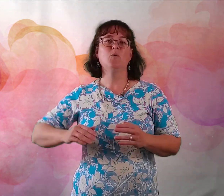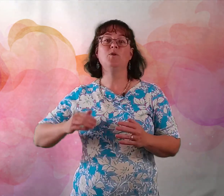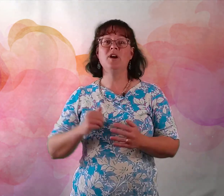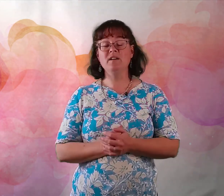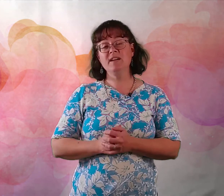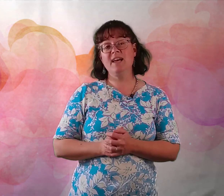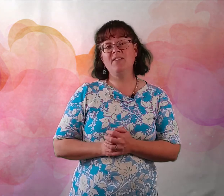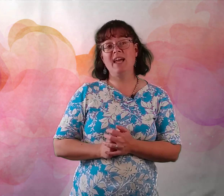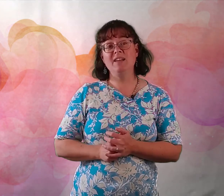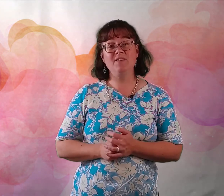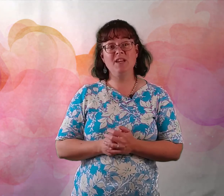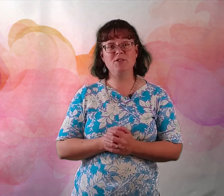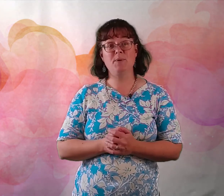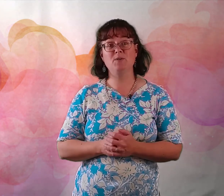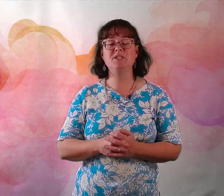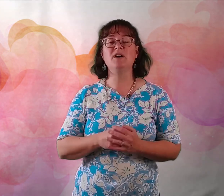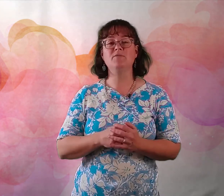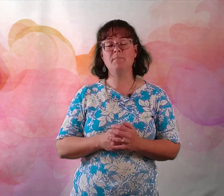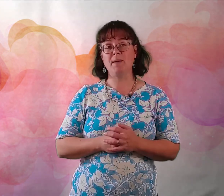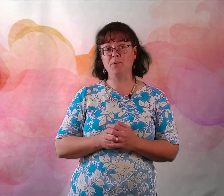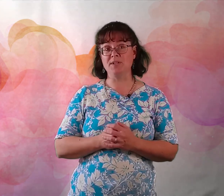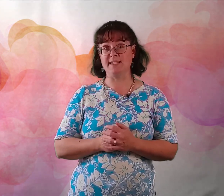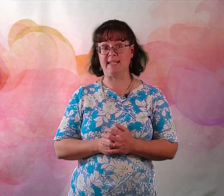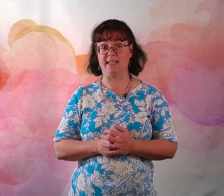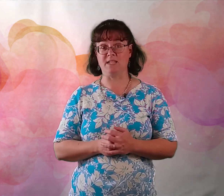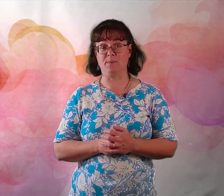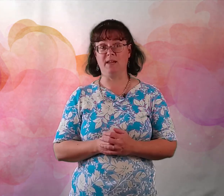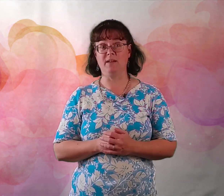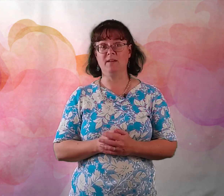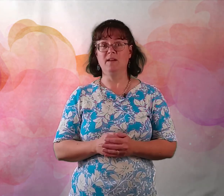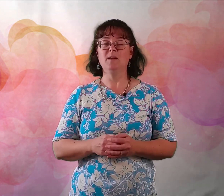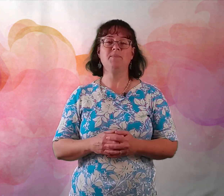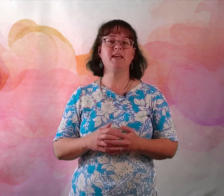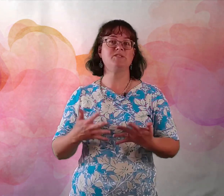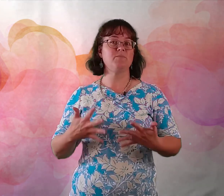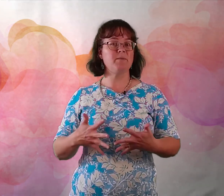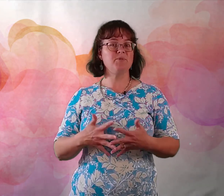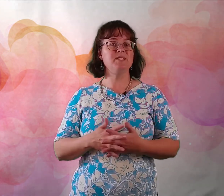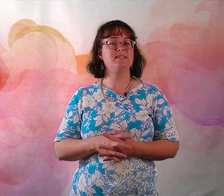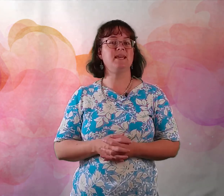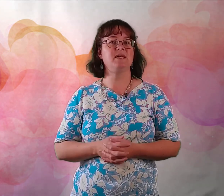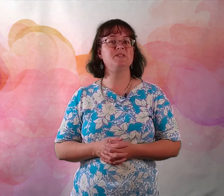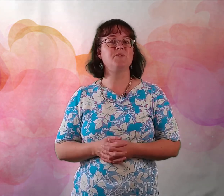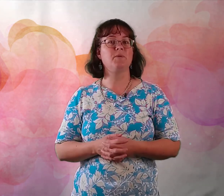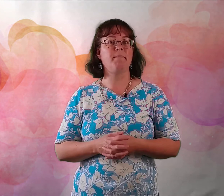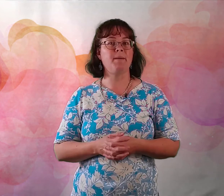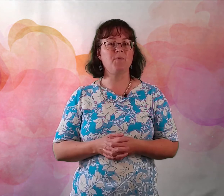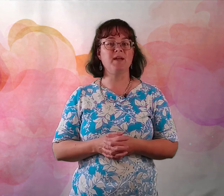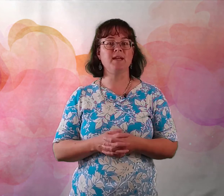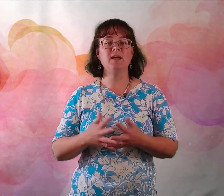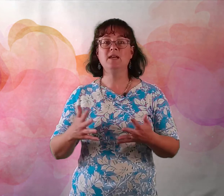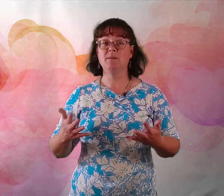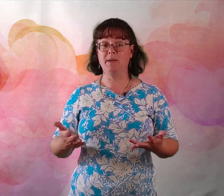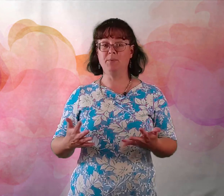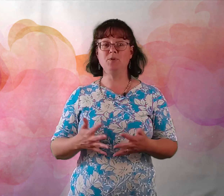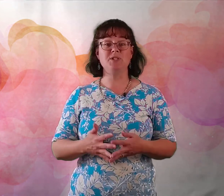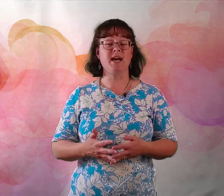We're not going to have any videos posted on Remembrance Day this week, because Remembrance Day is for remembering the people who died